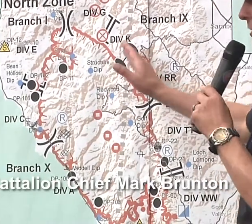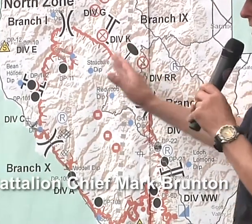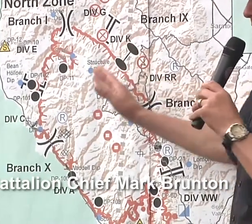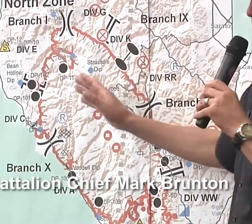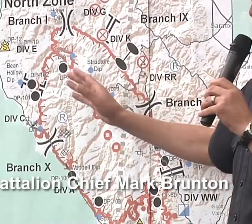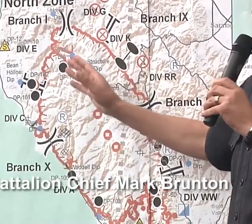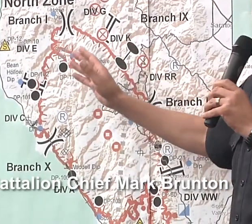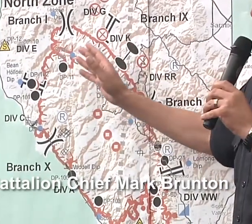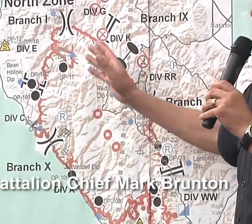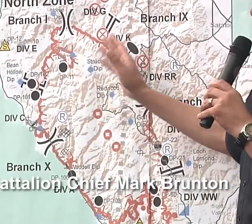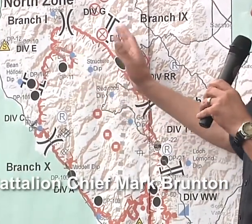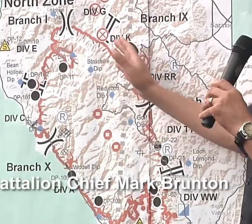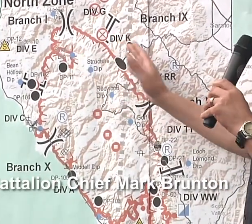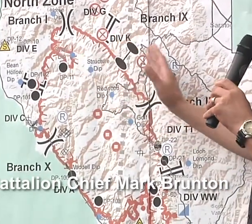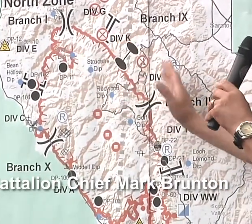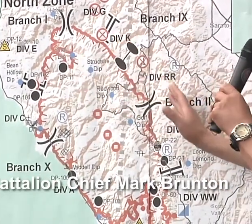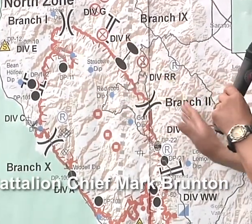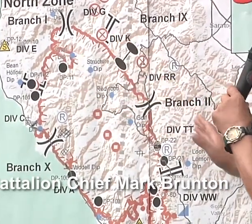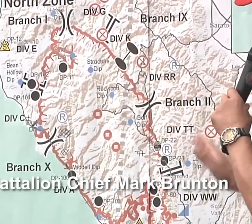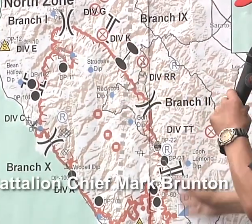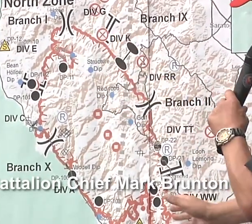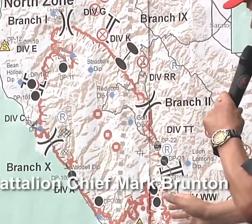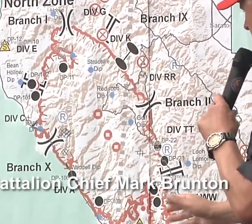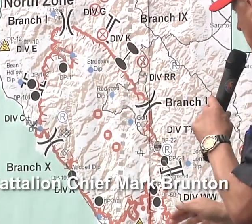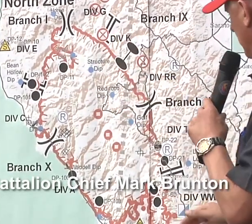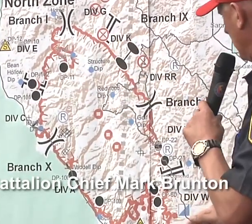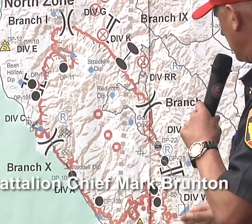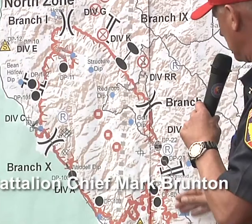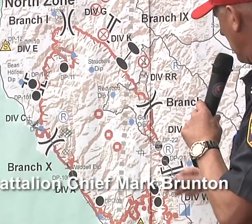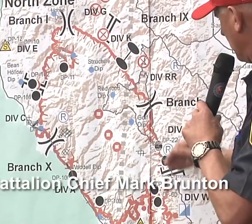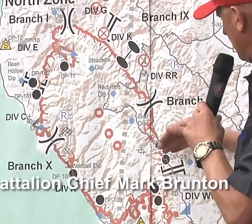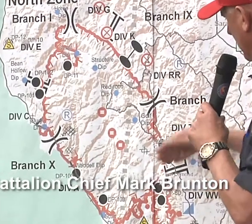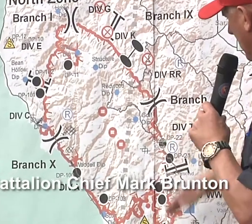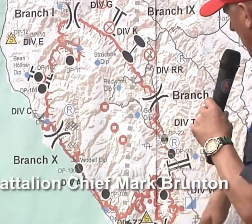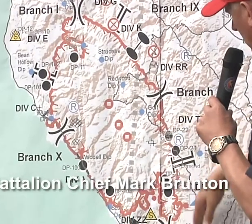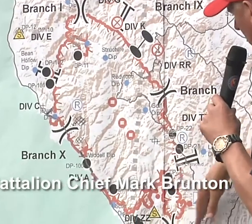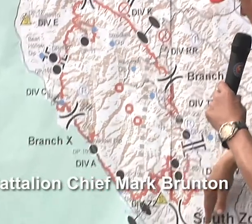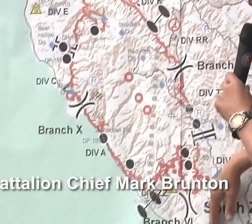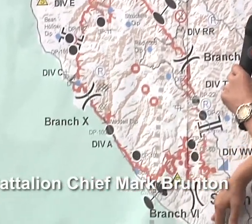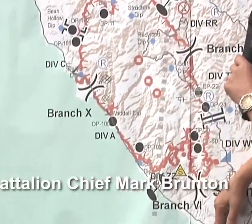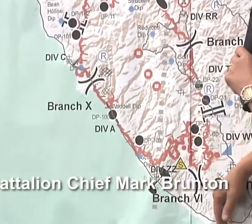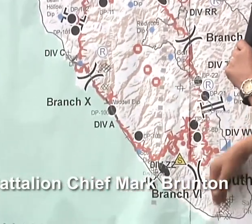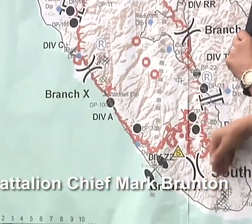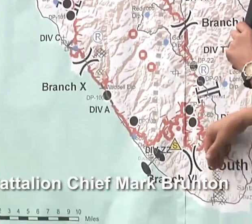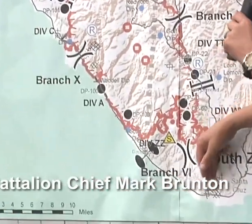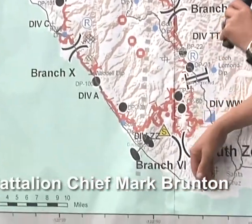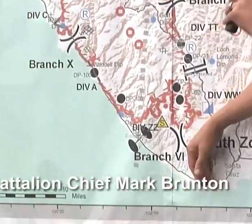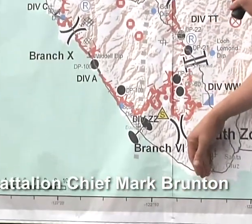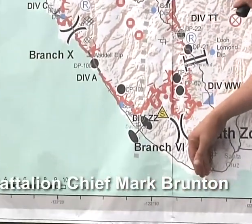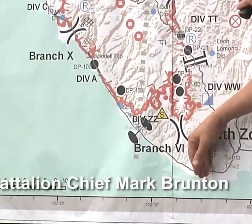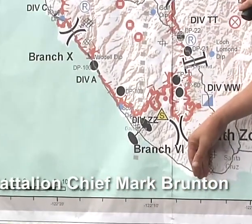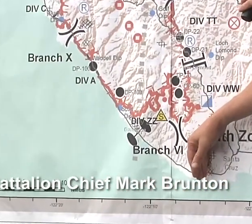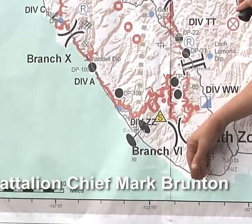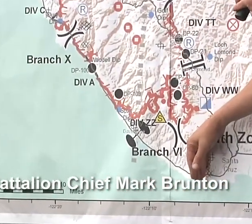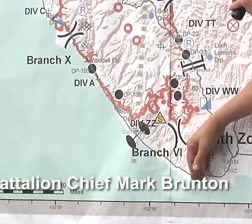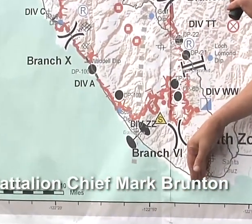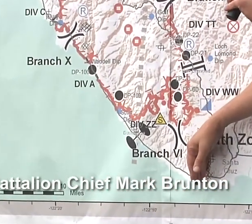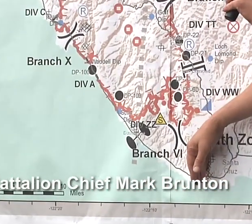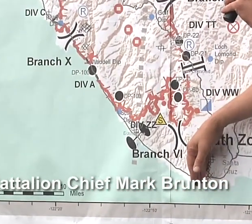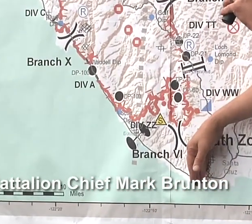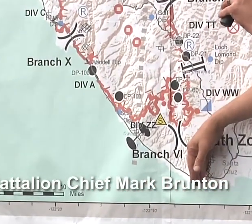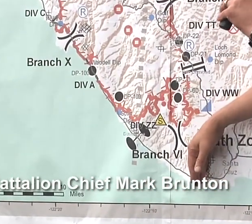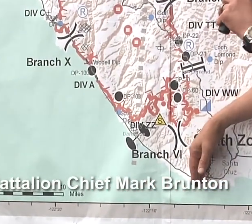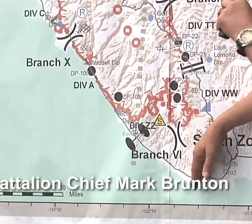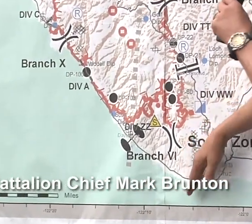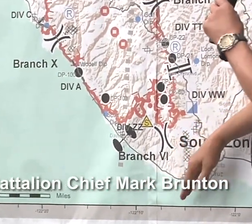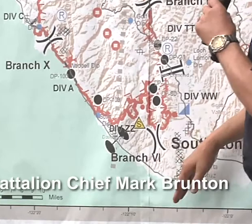protect those communities, Boulder Creek, Ben Lomond, and Felton itself. Along the south, we have our control line that we